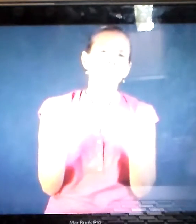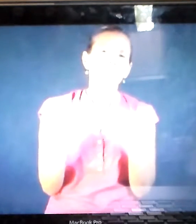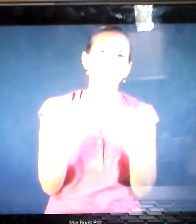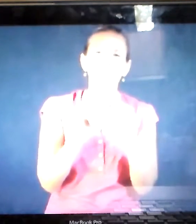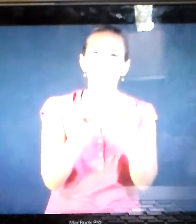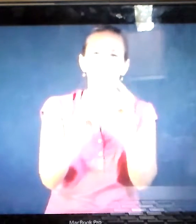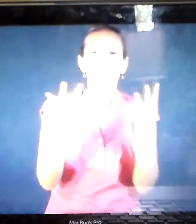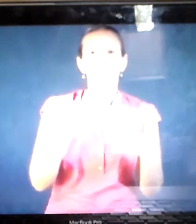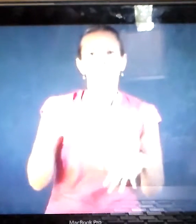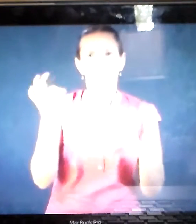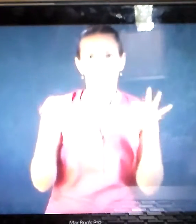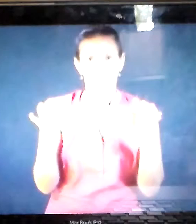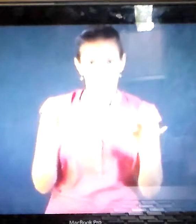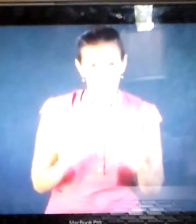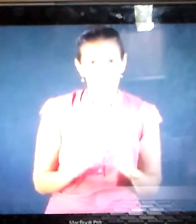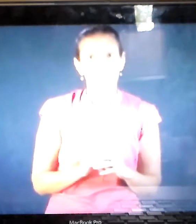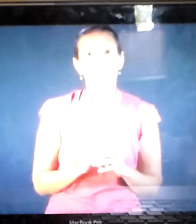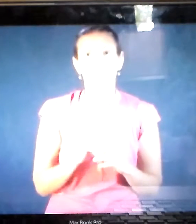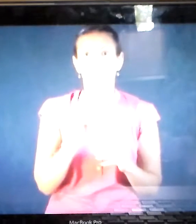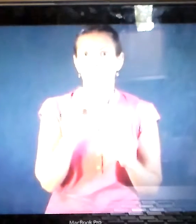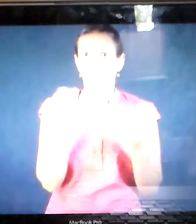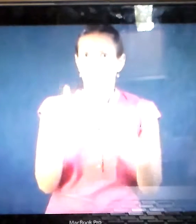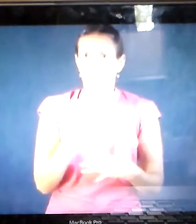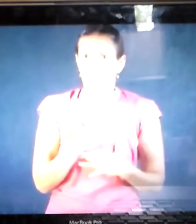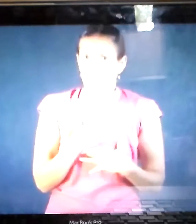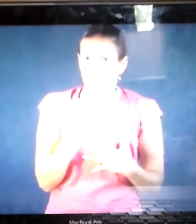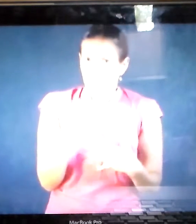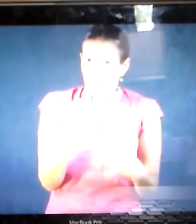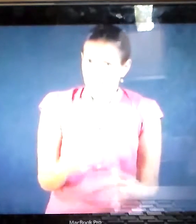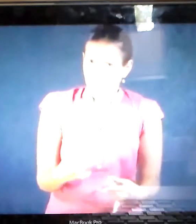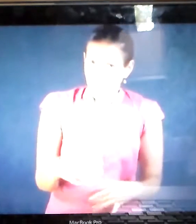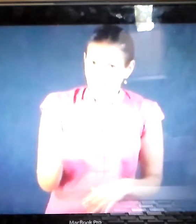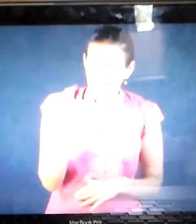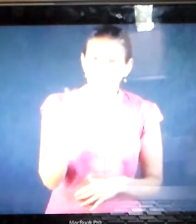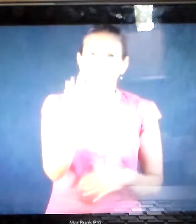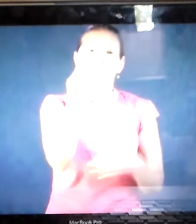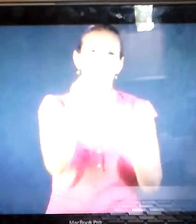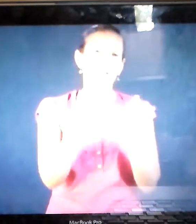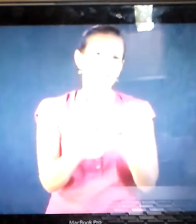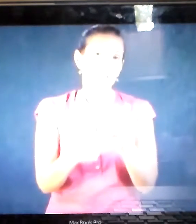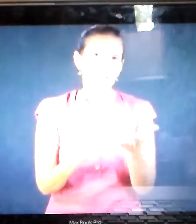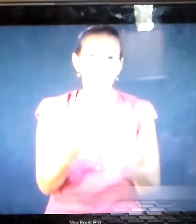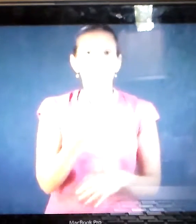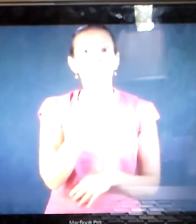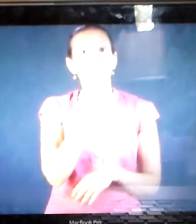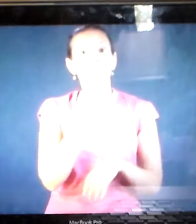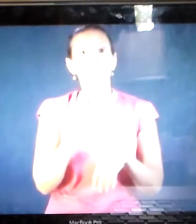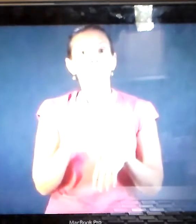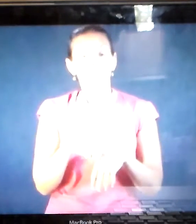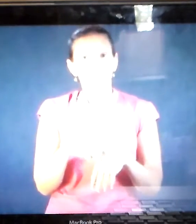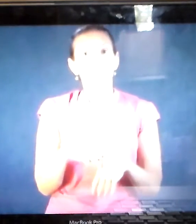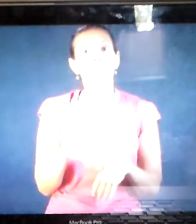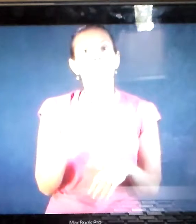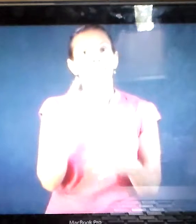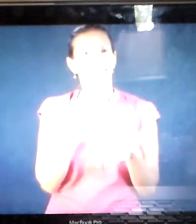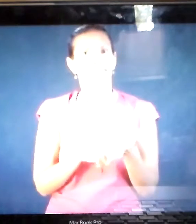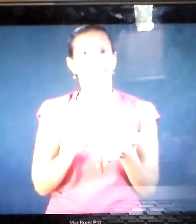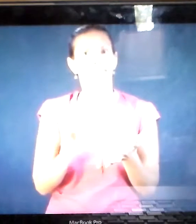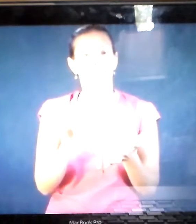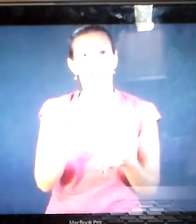printed out all the different explanations and all the findings. And wow, it was really interesting, very interesting. One time